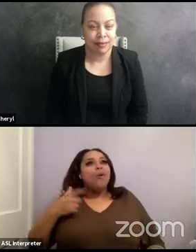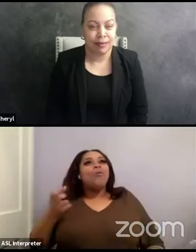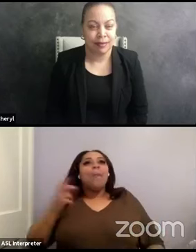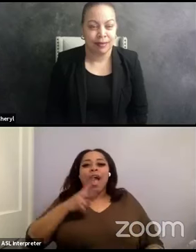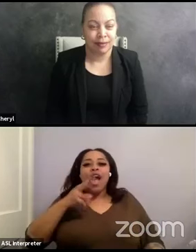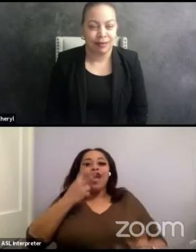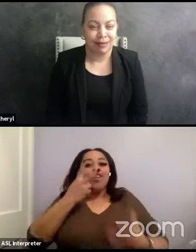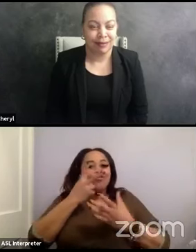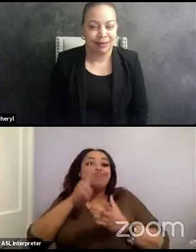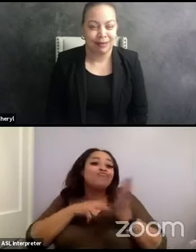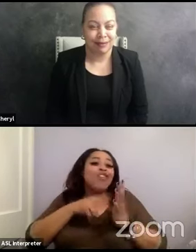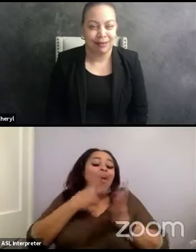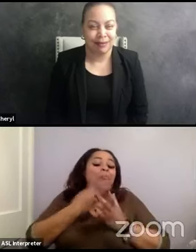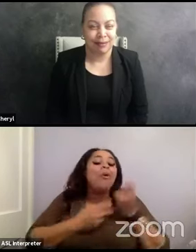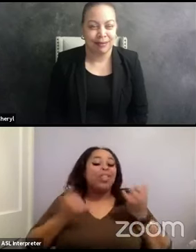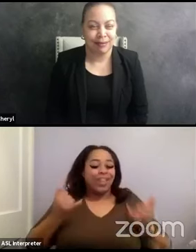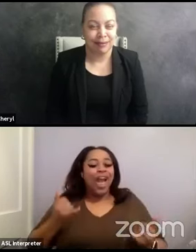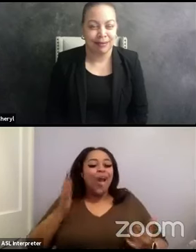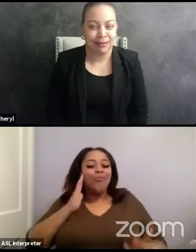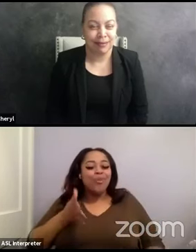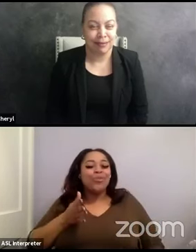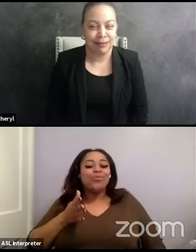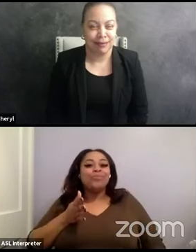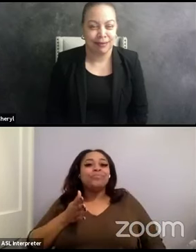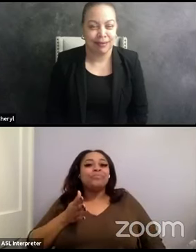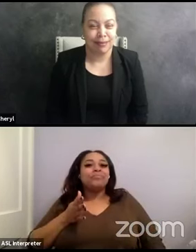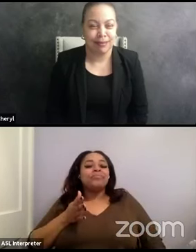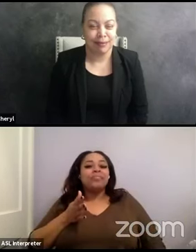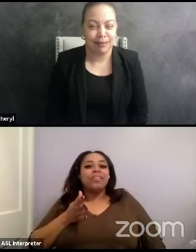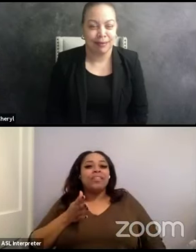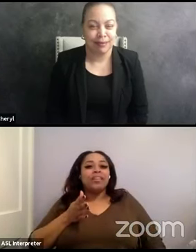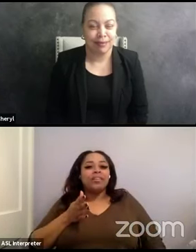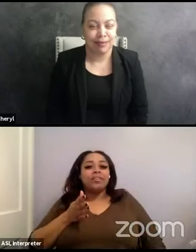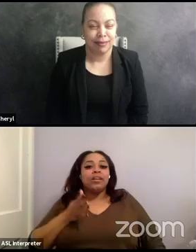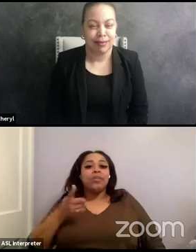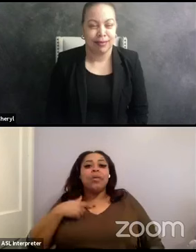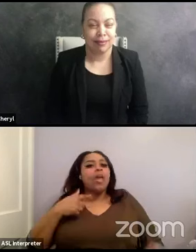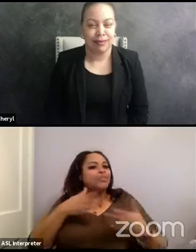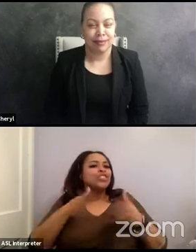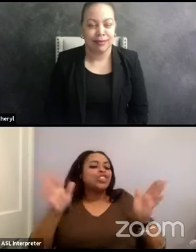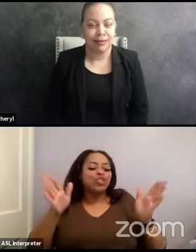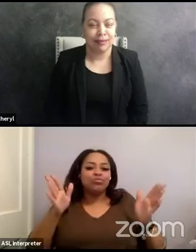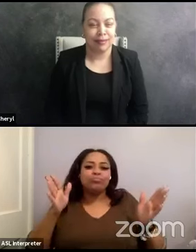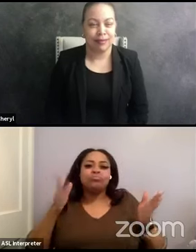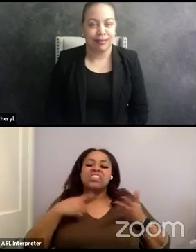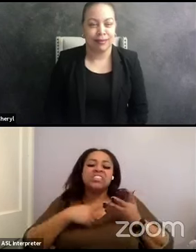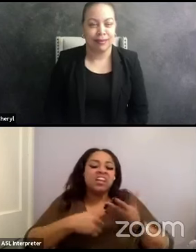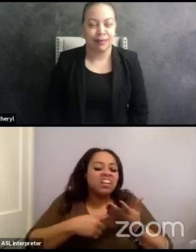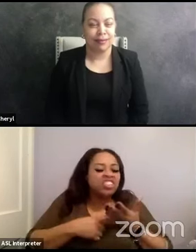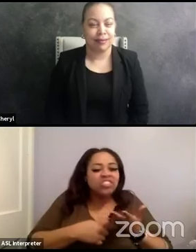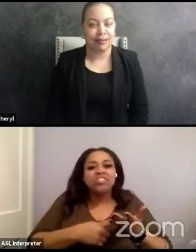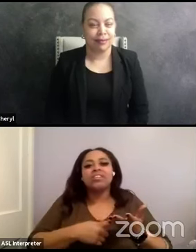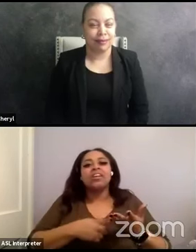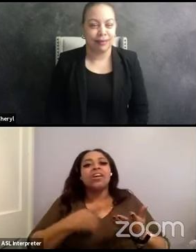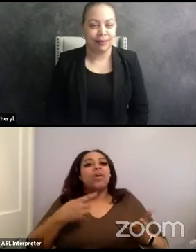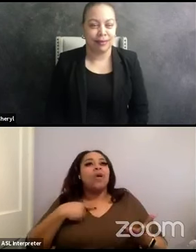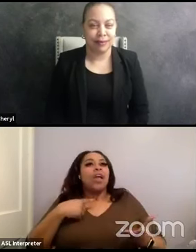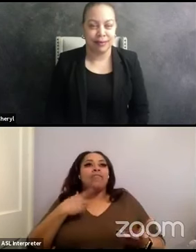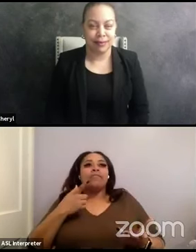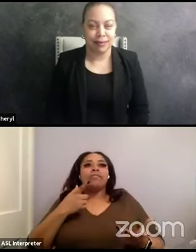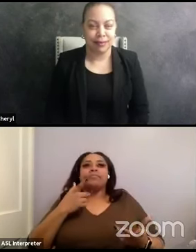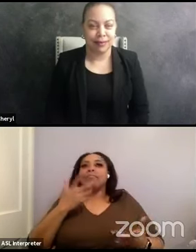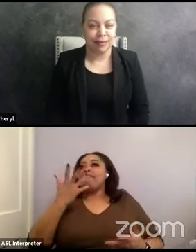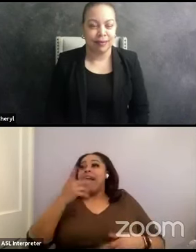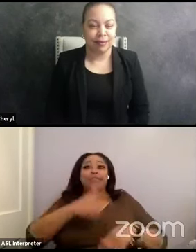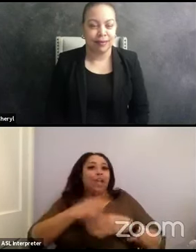read both. Like, um we have been having general discussions, and I mean, we've been having them 5 times a week, so